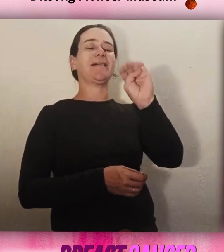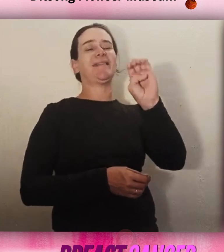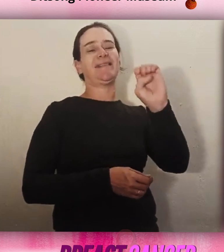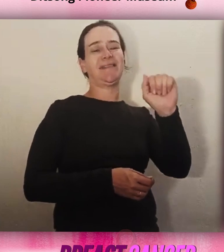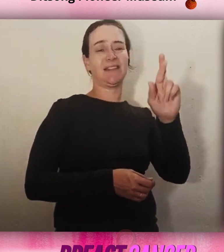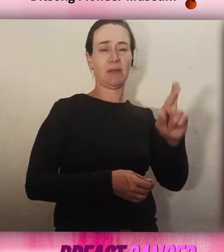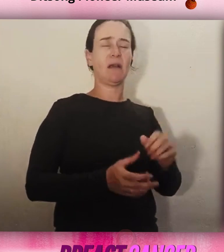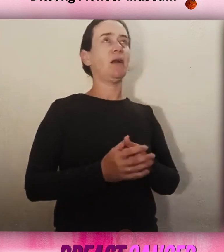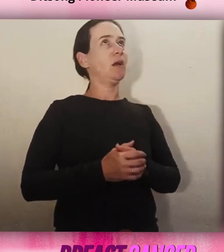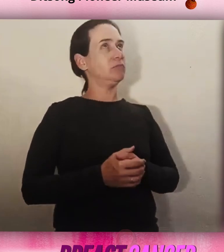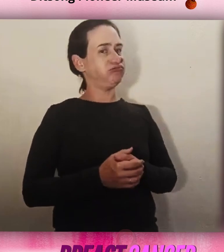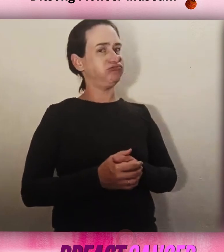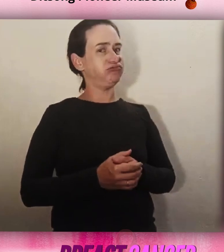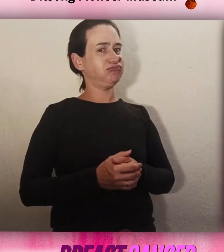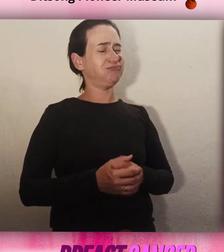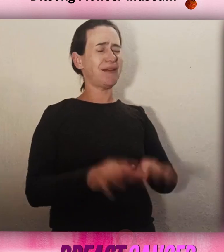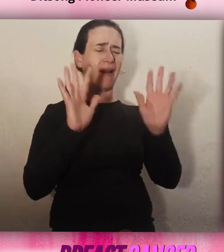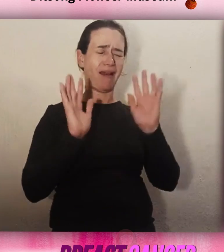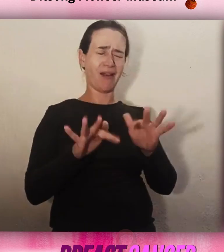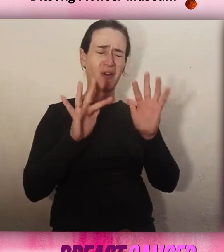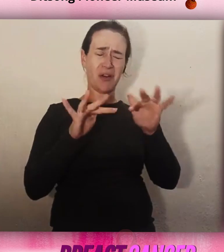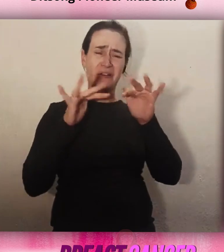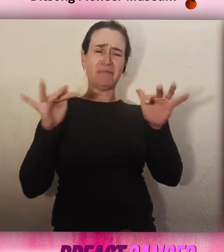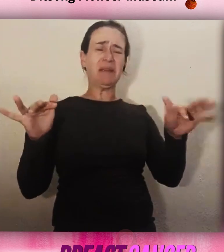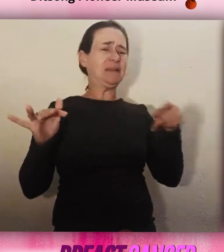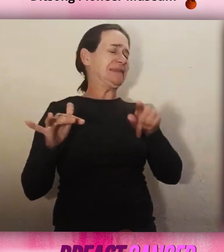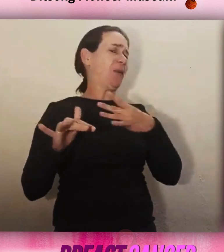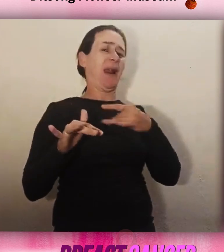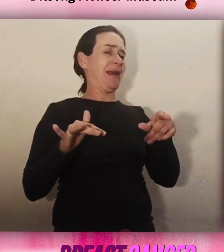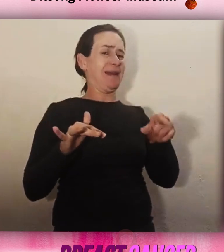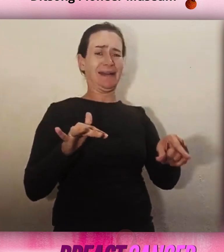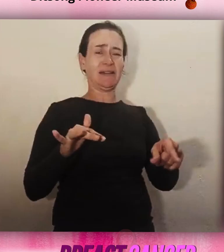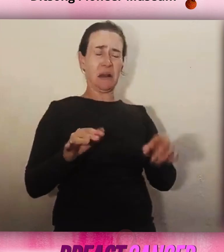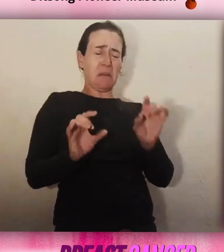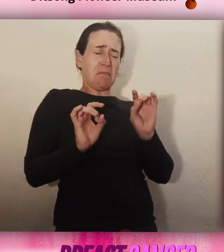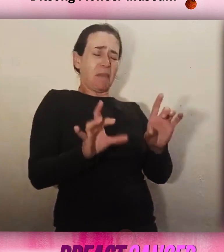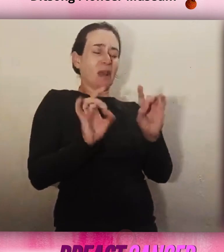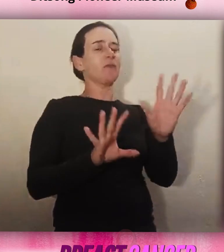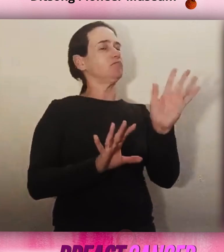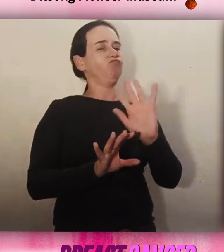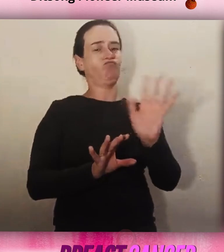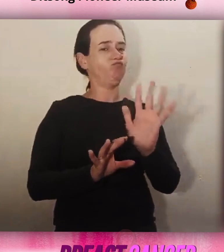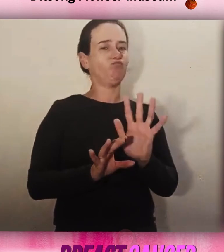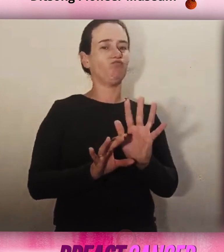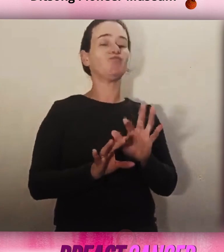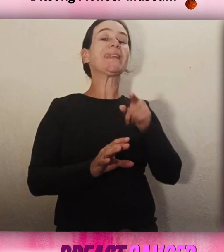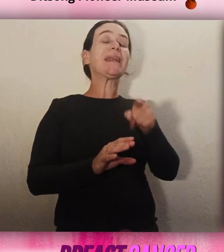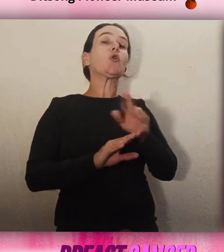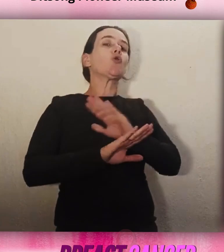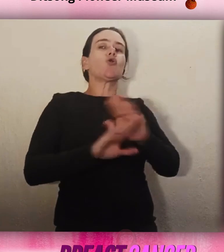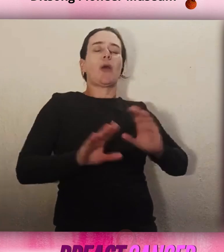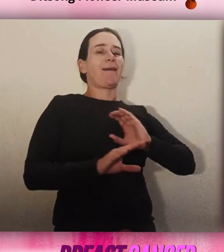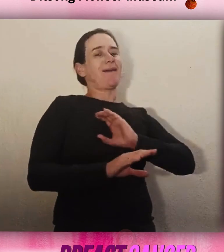Yes. Everybody, there's a lot of stigma around the cervical screening test. It is not painful.